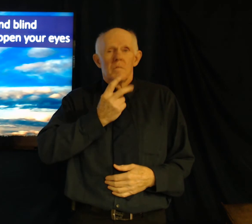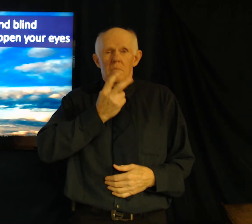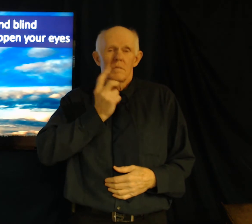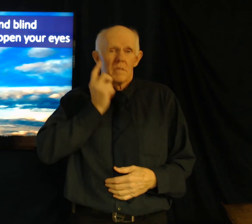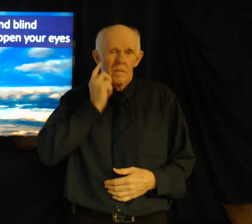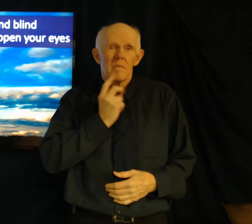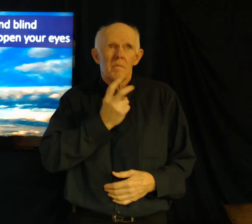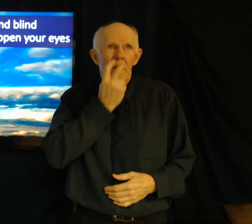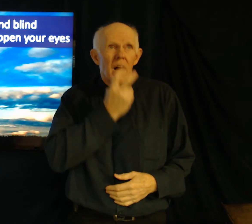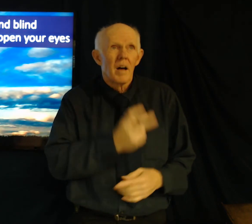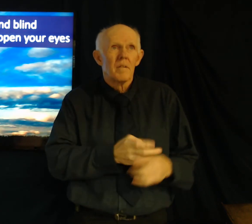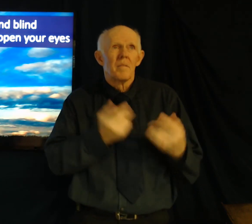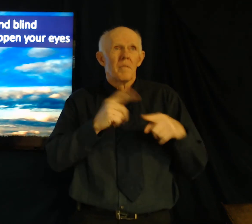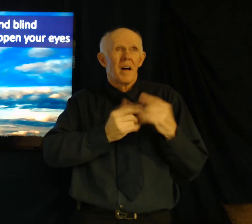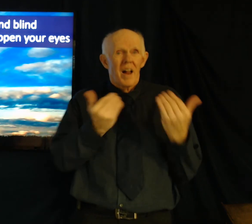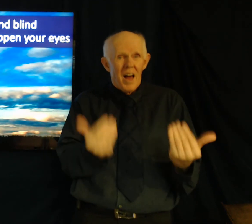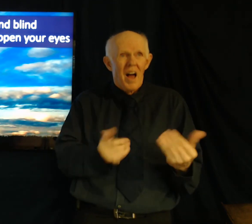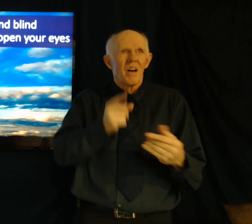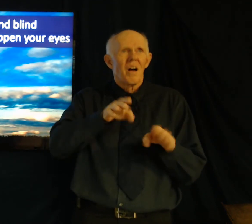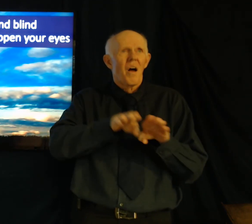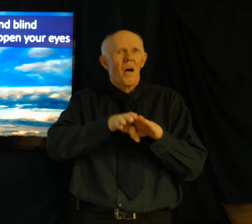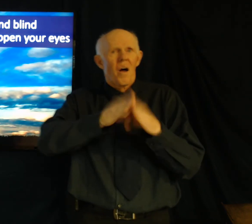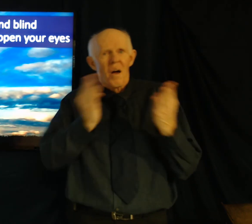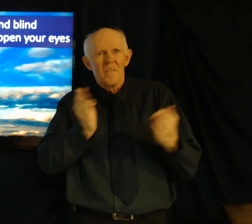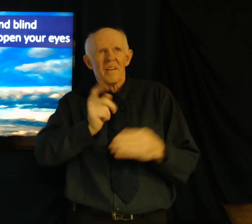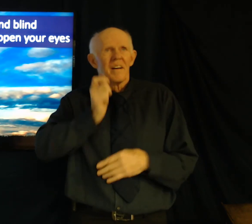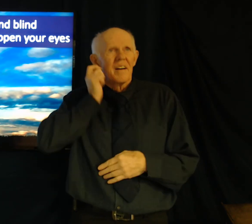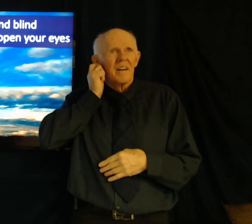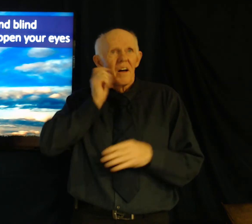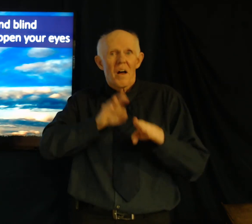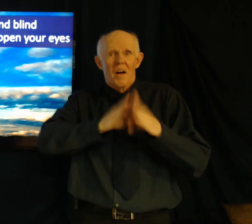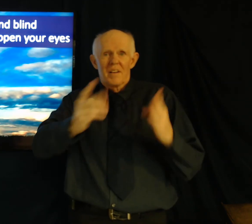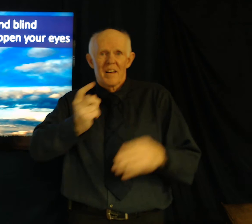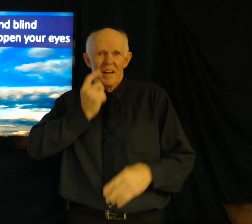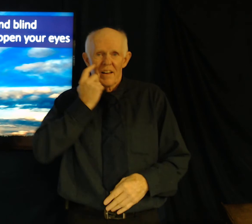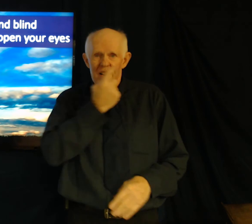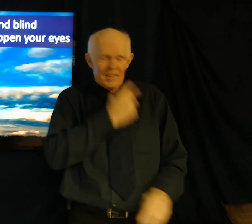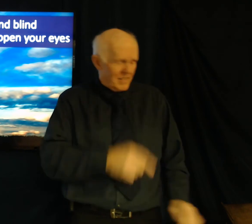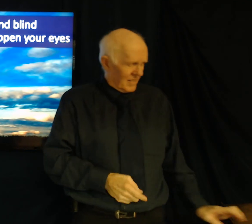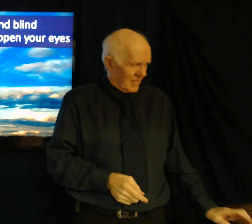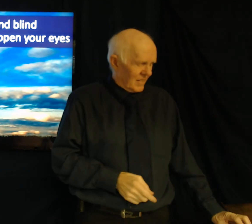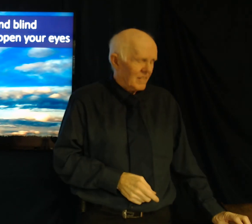once you were deaf and blind but now you open your ears and open your eyes